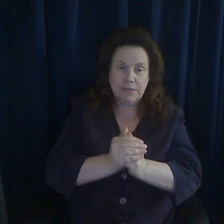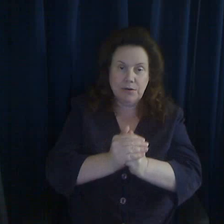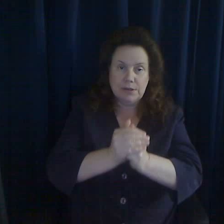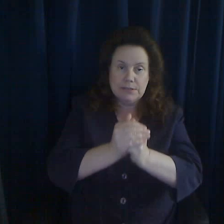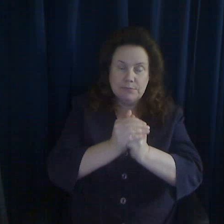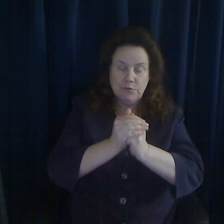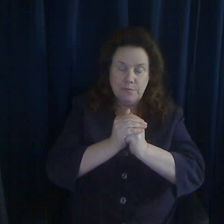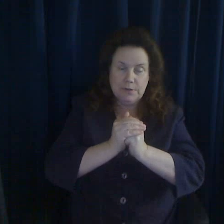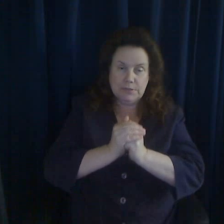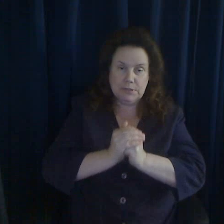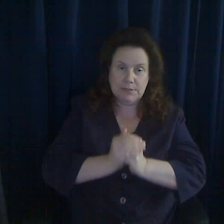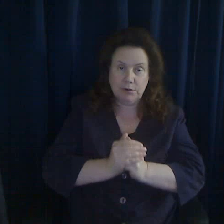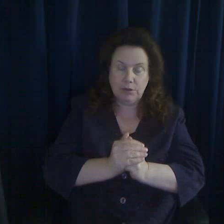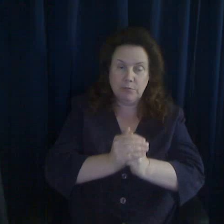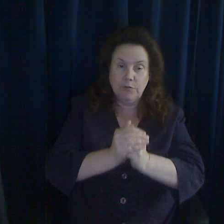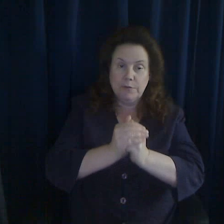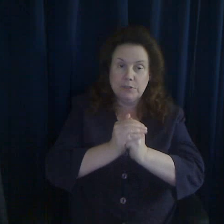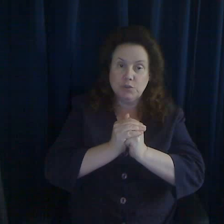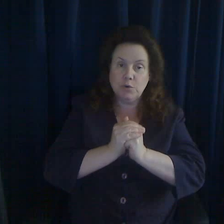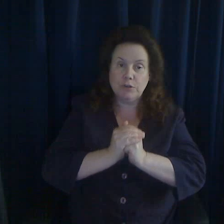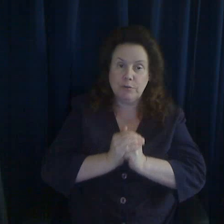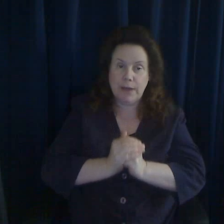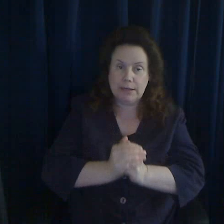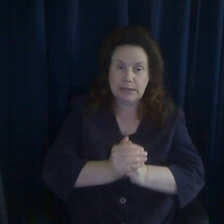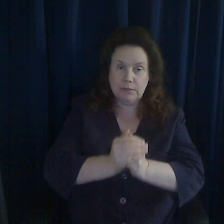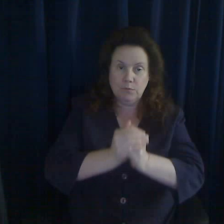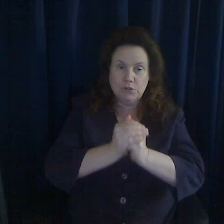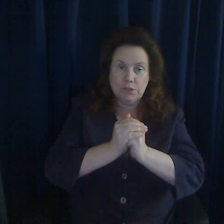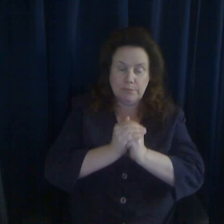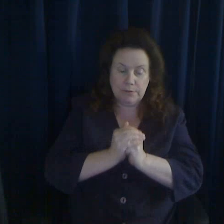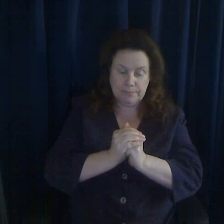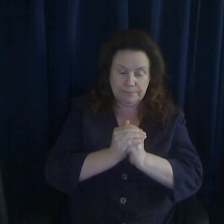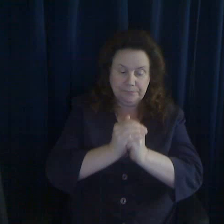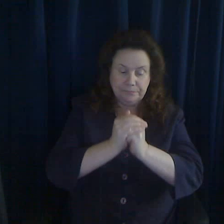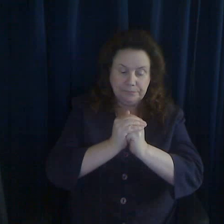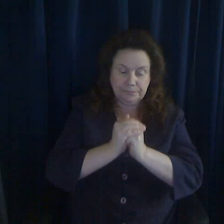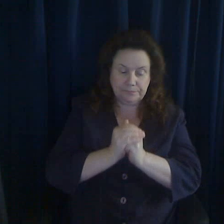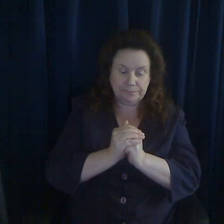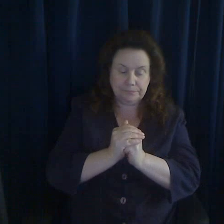there is a movement, a circular movement toward your body, worship.